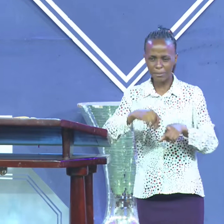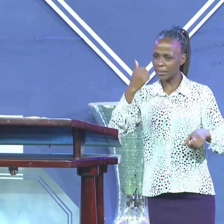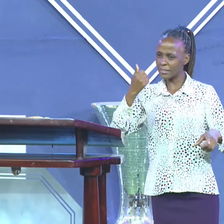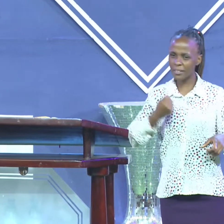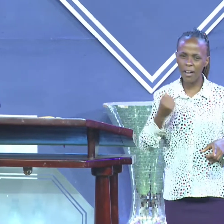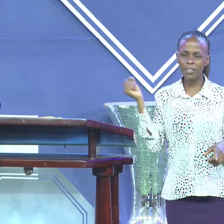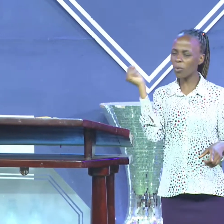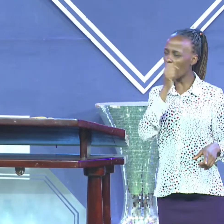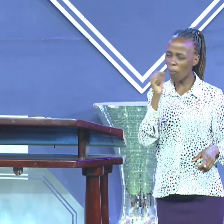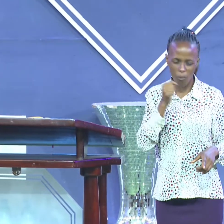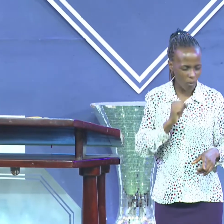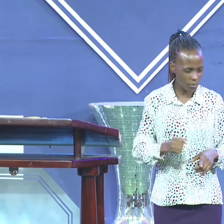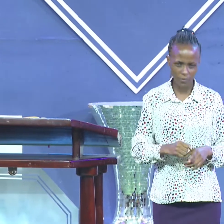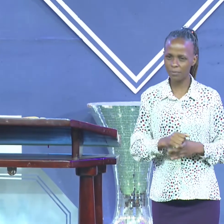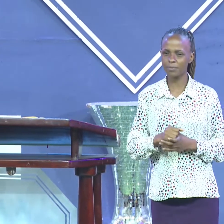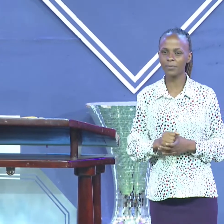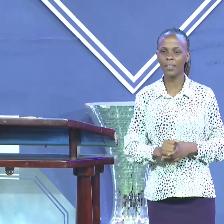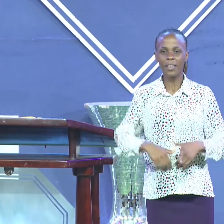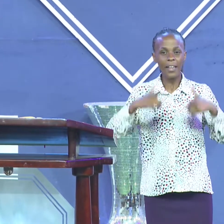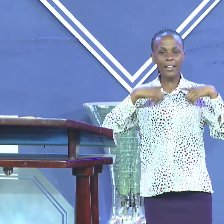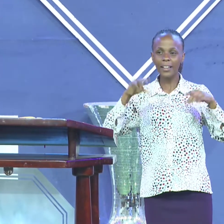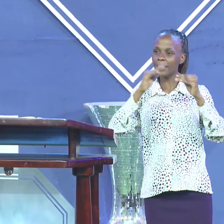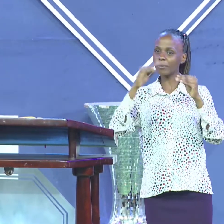you've been considered as though you're old,